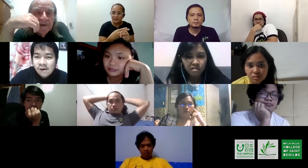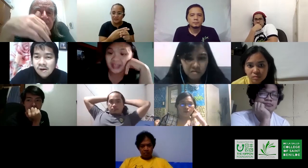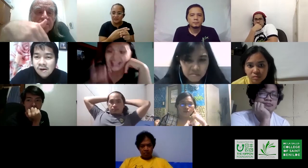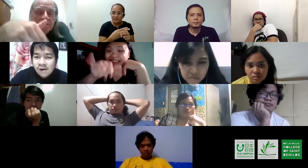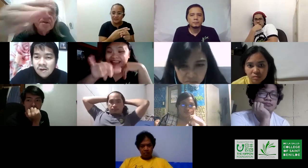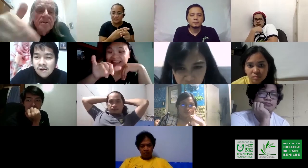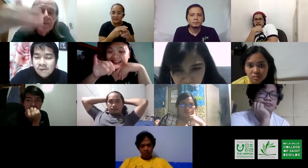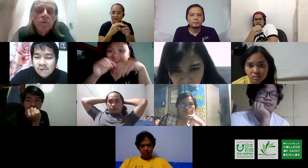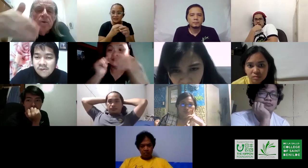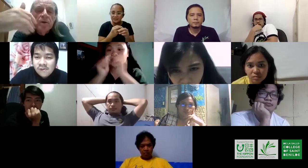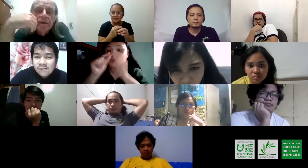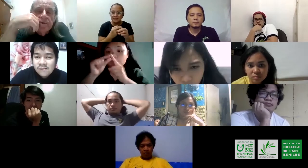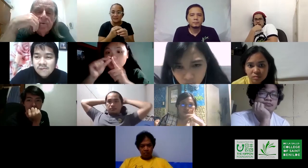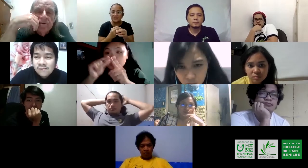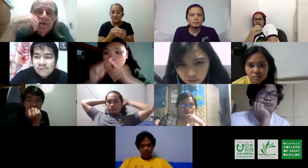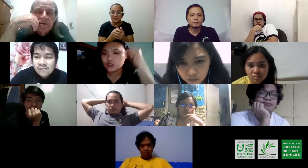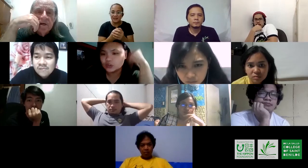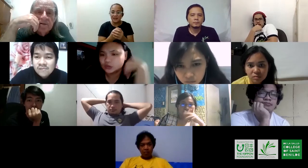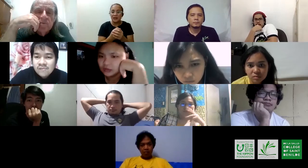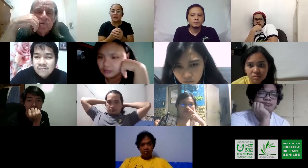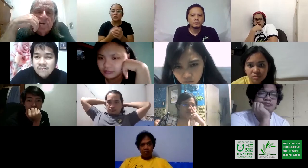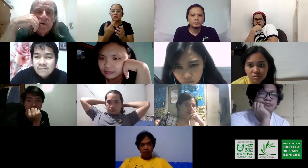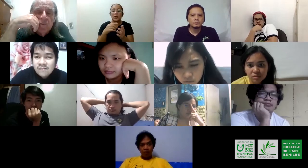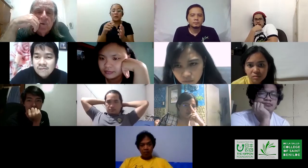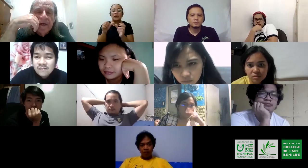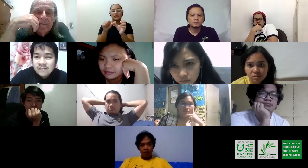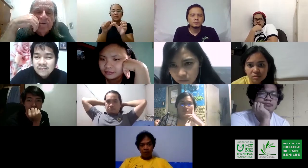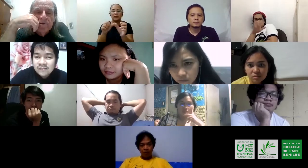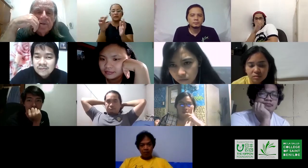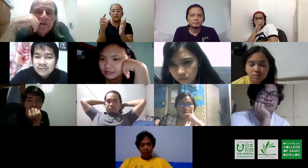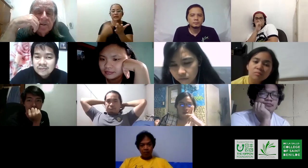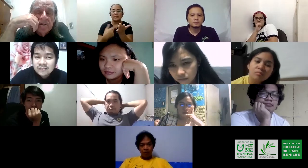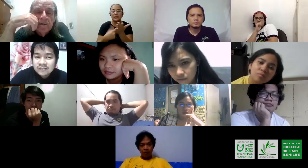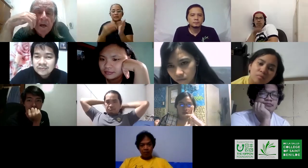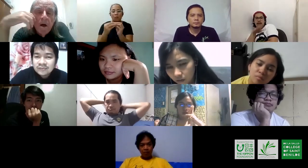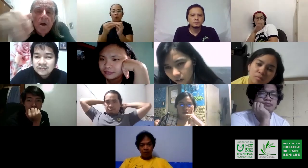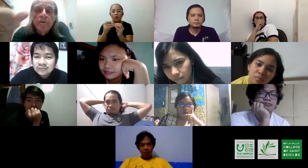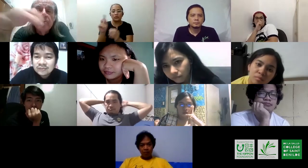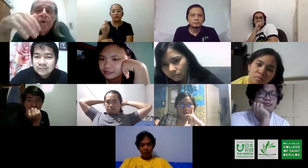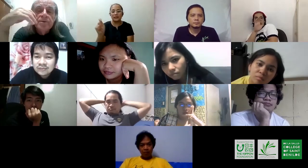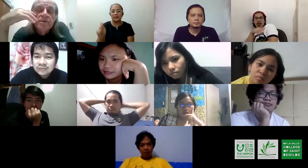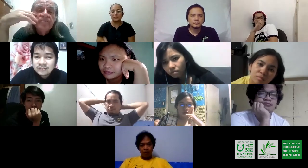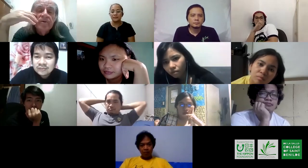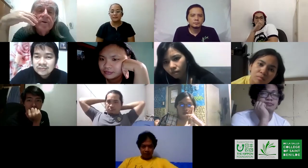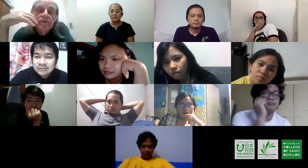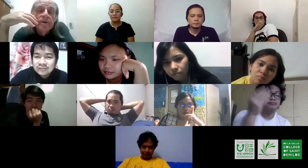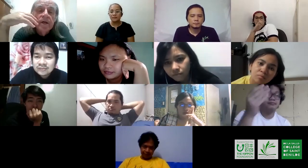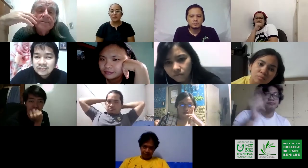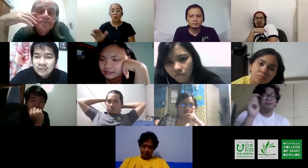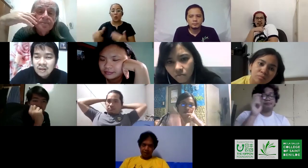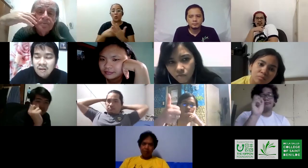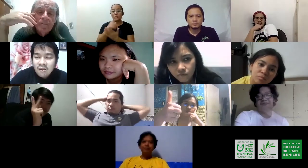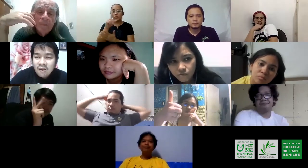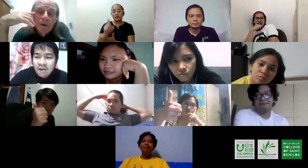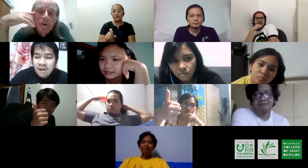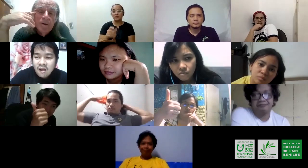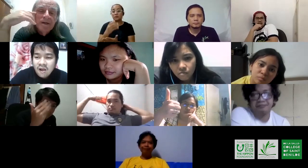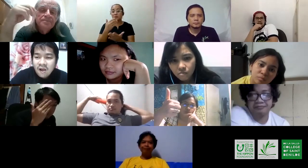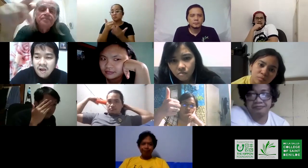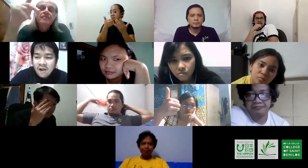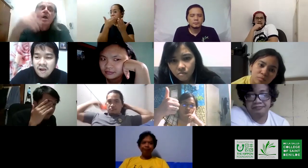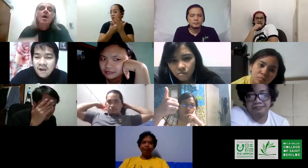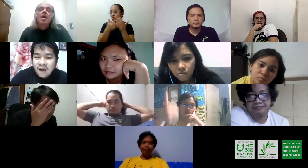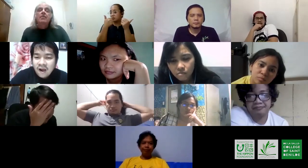So this is something we'll continue to discuss and we'll talk more about on Tuesday. All the questions very good today.